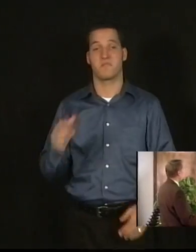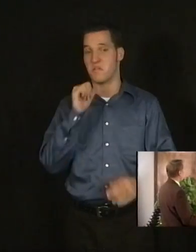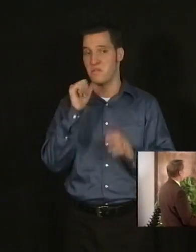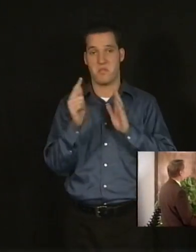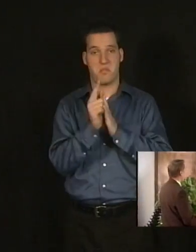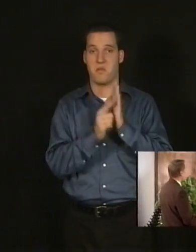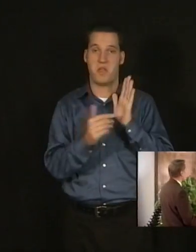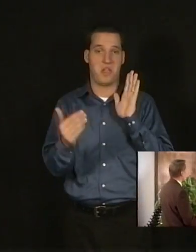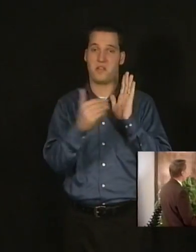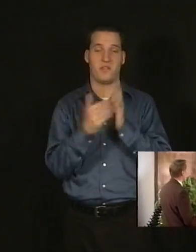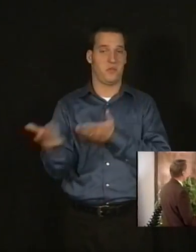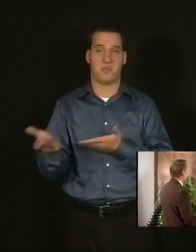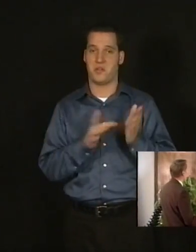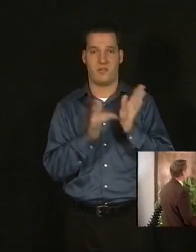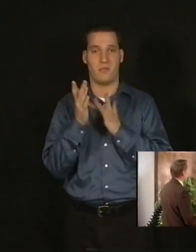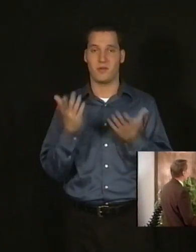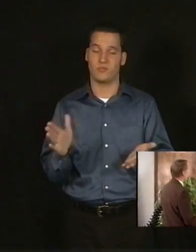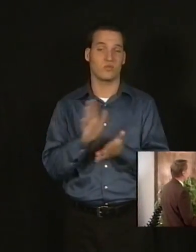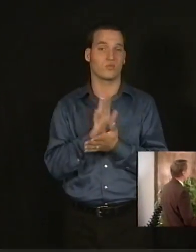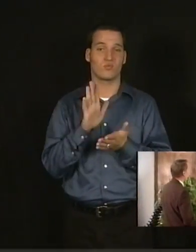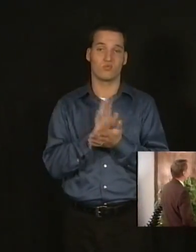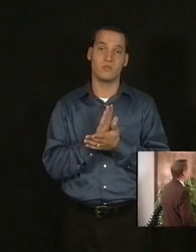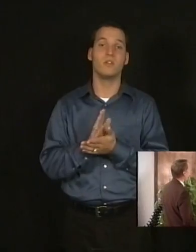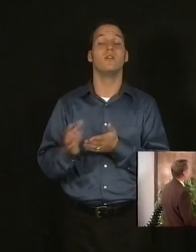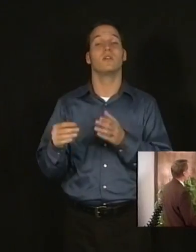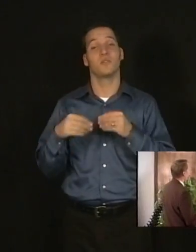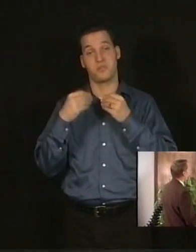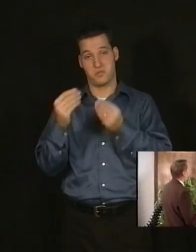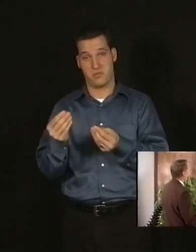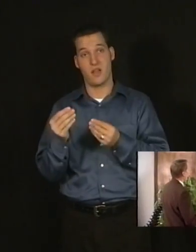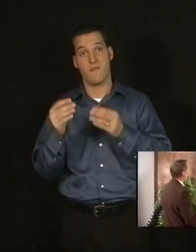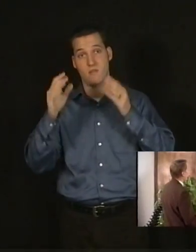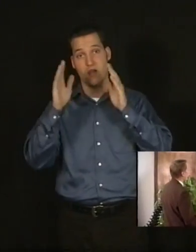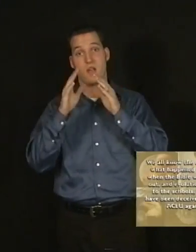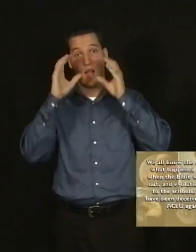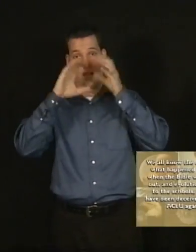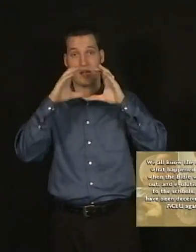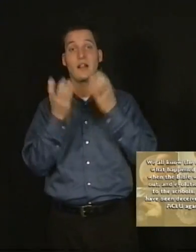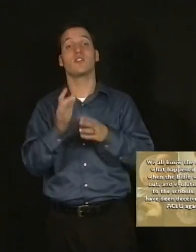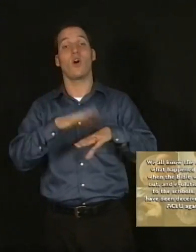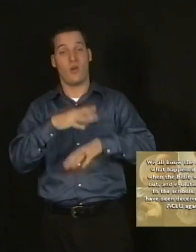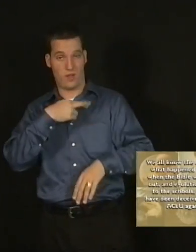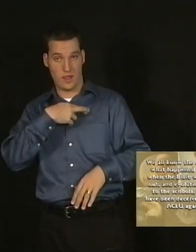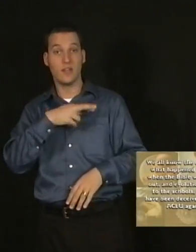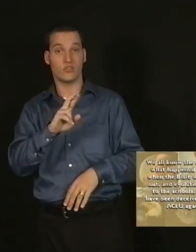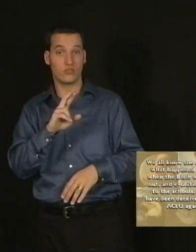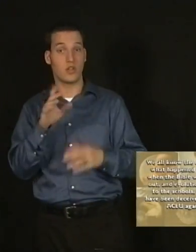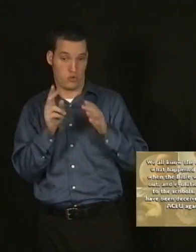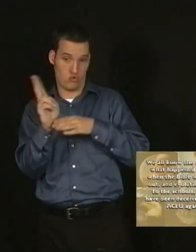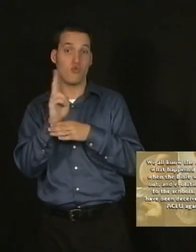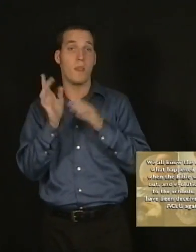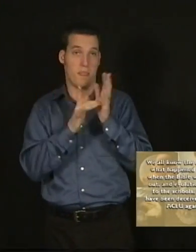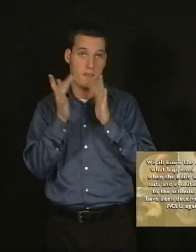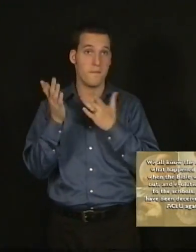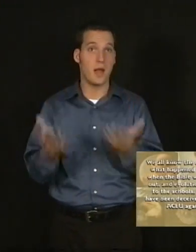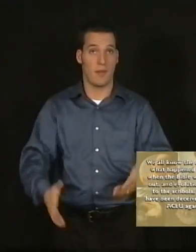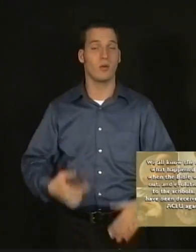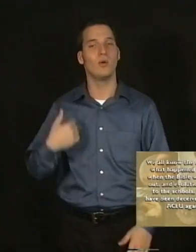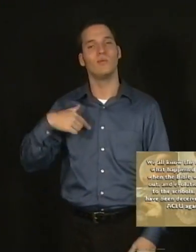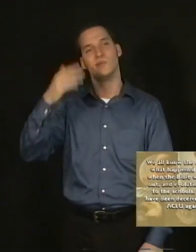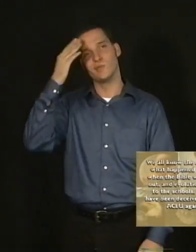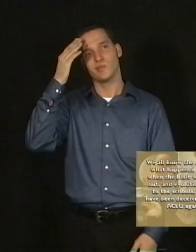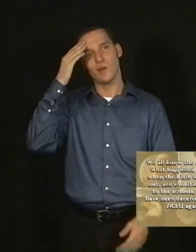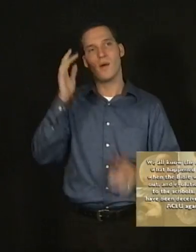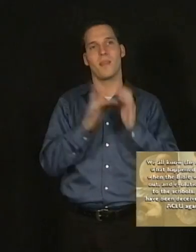Or you can teach or devote a class to religion, and you can have the textbook be the Bible. We know the effects what happened in '63 when the Bible was taken out and evolution was put in